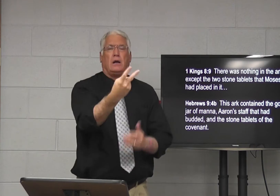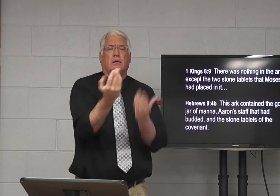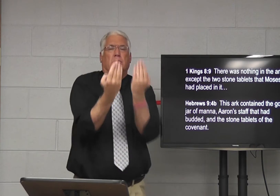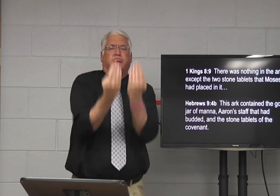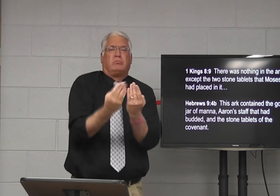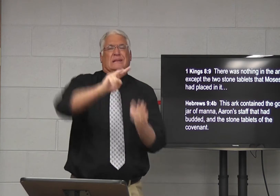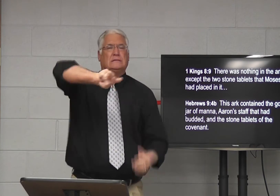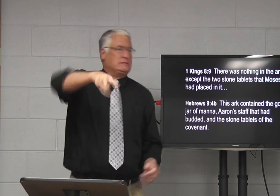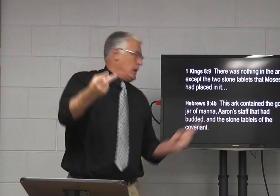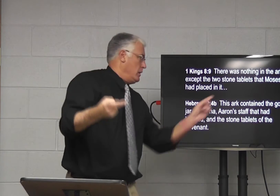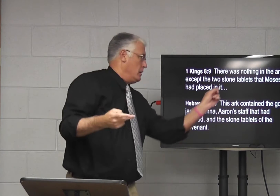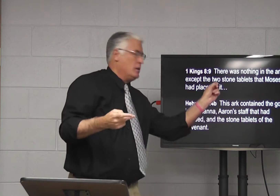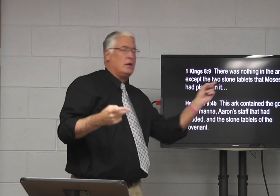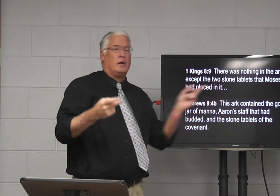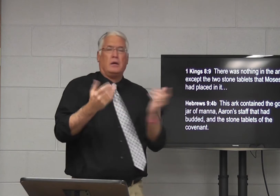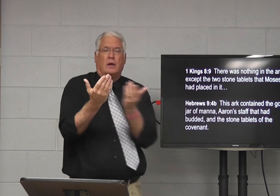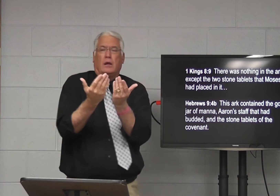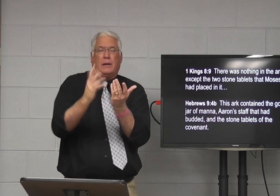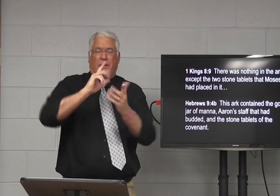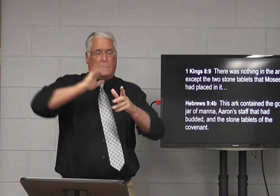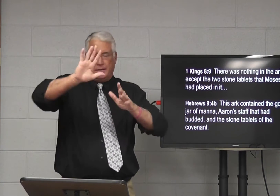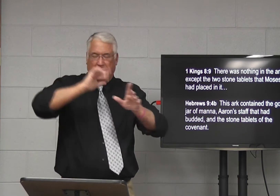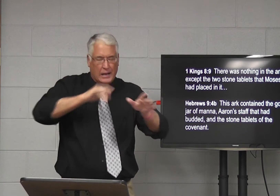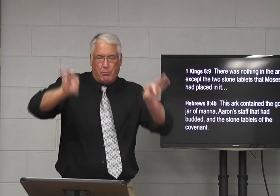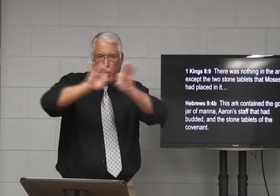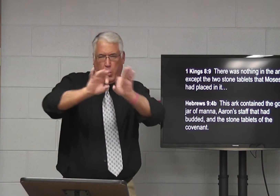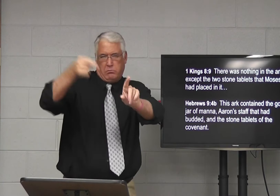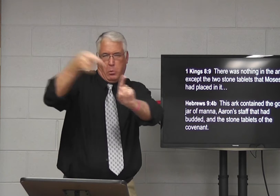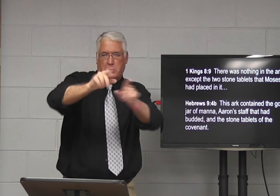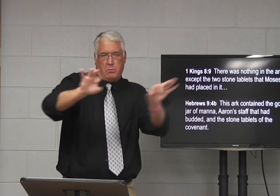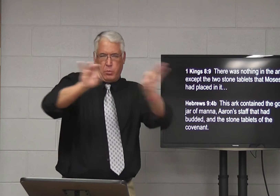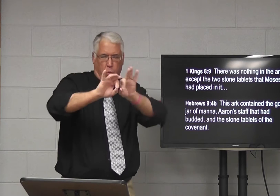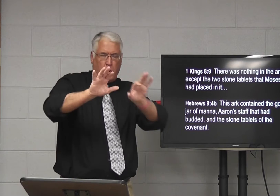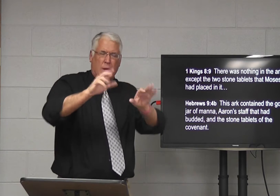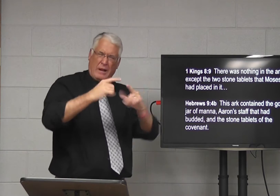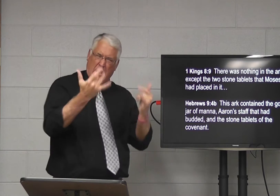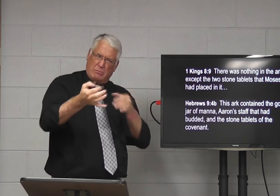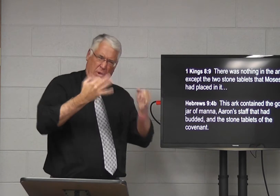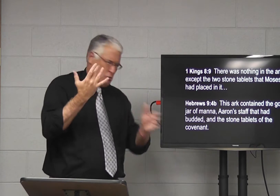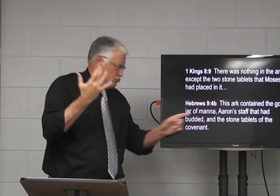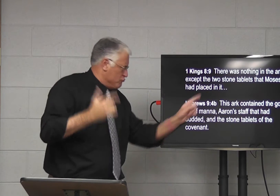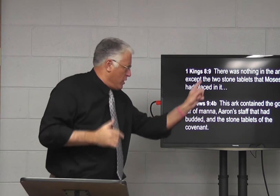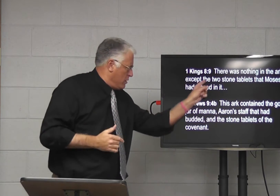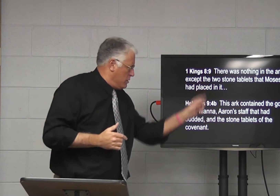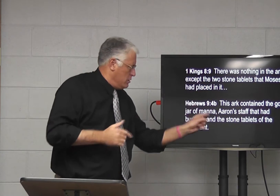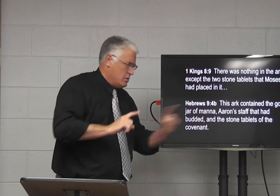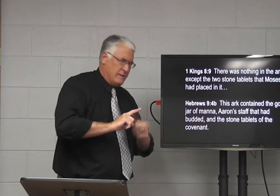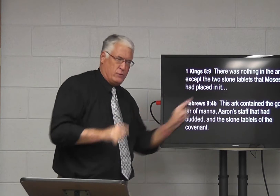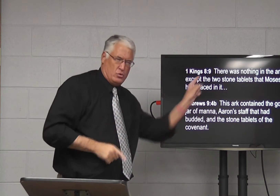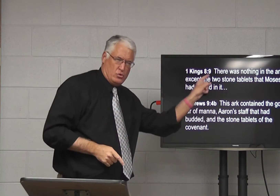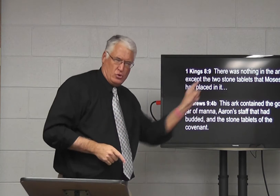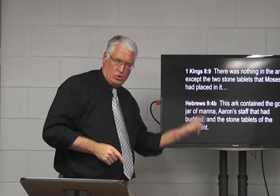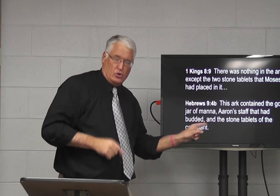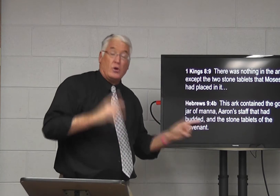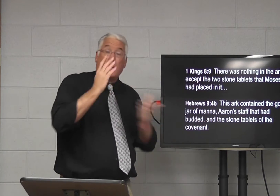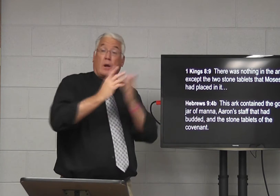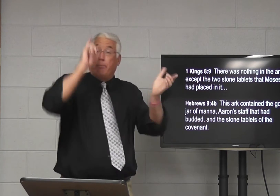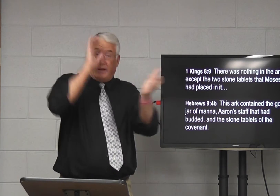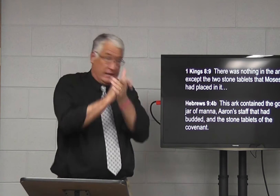there's a second set. But it's not important. That's not the point. But why is there a difference with one scene